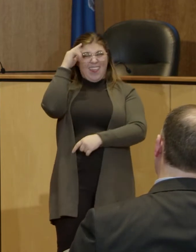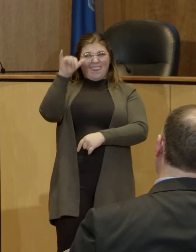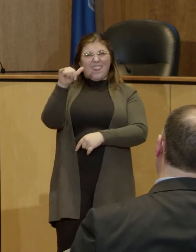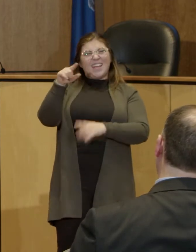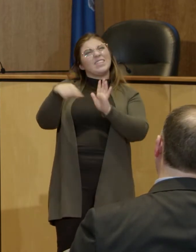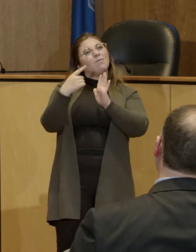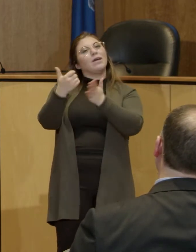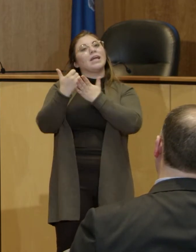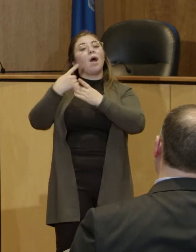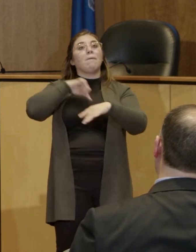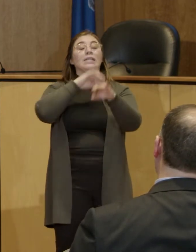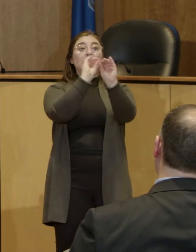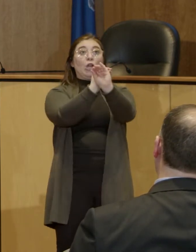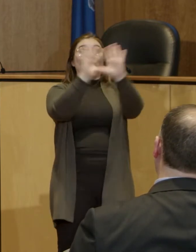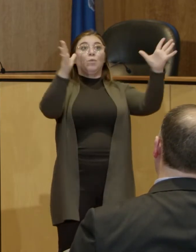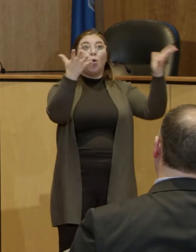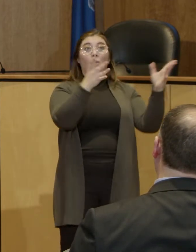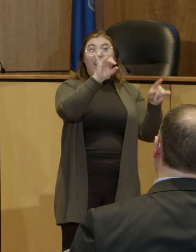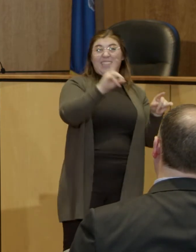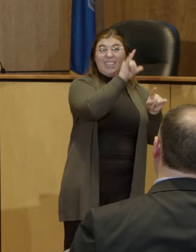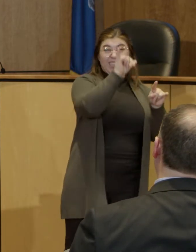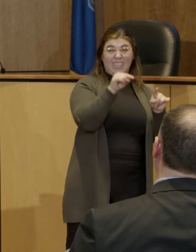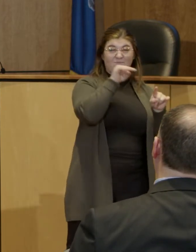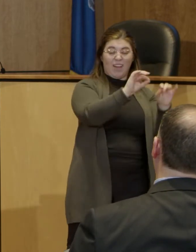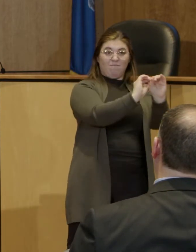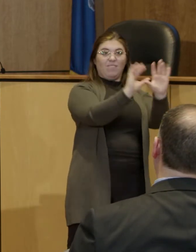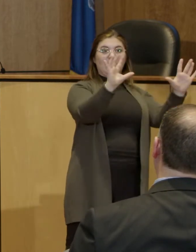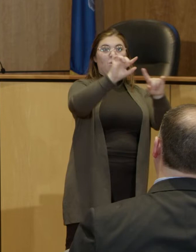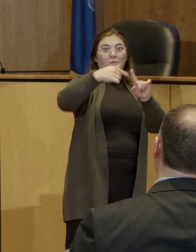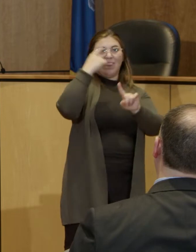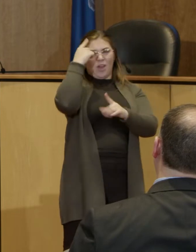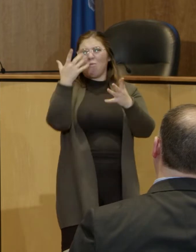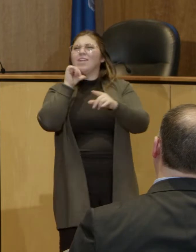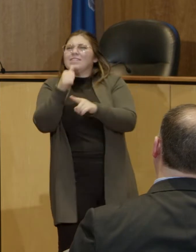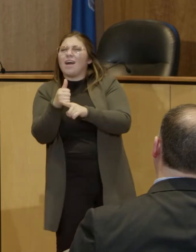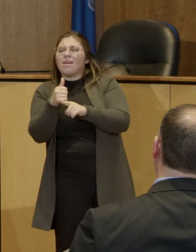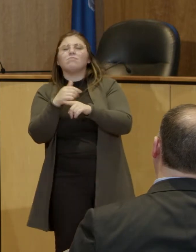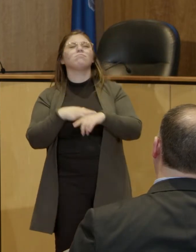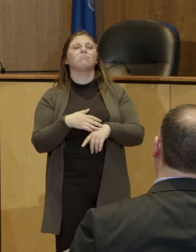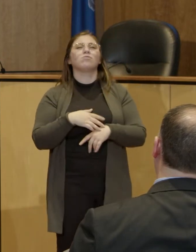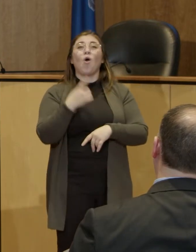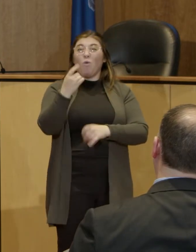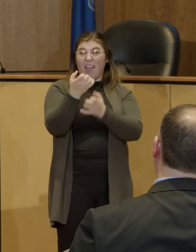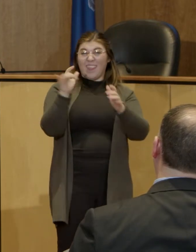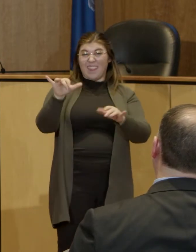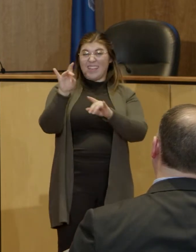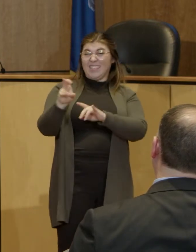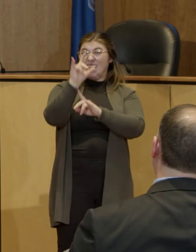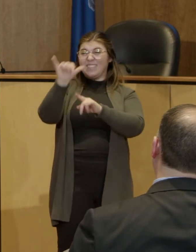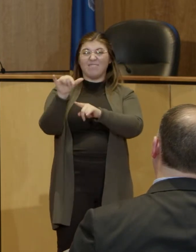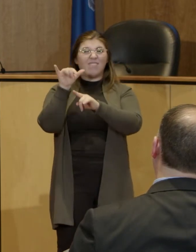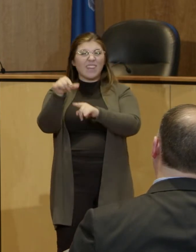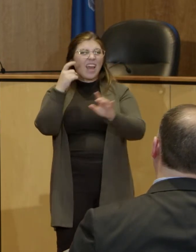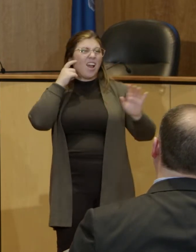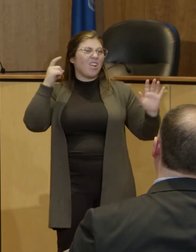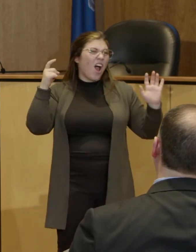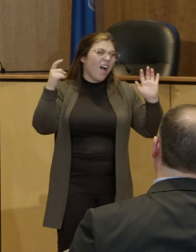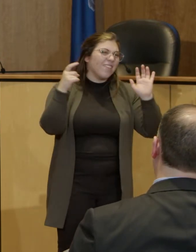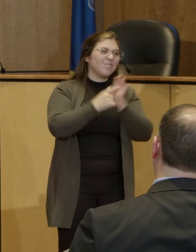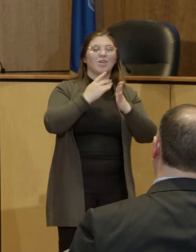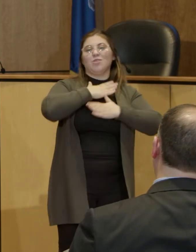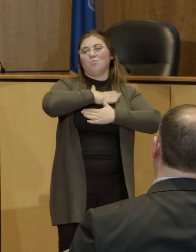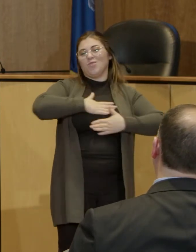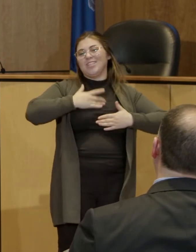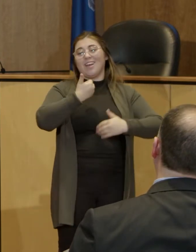us illuminate what it is. So one thing that dignity, this acknowledgement and appreciation of our